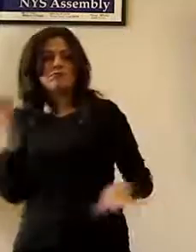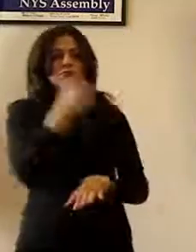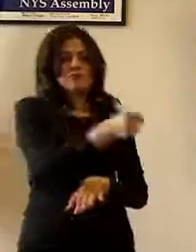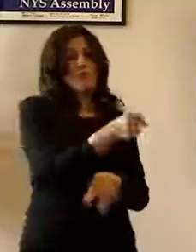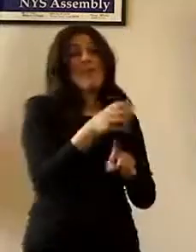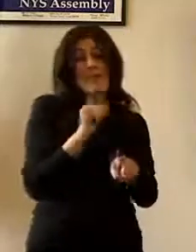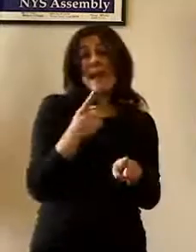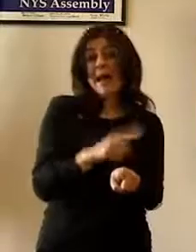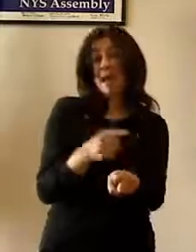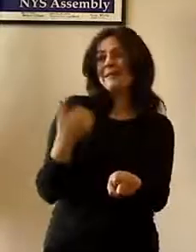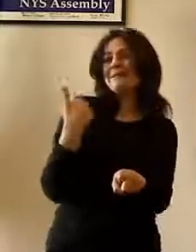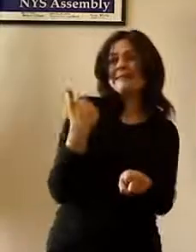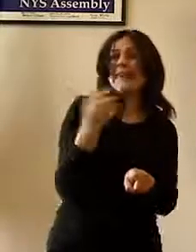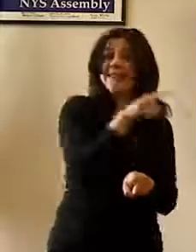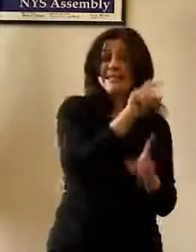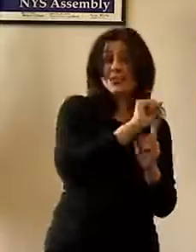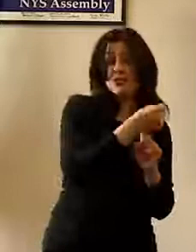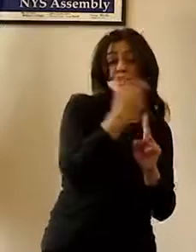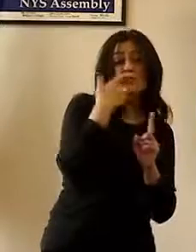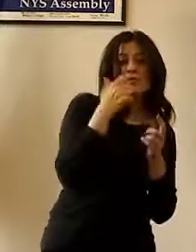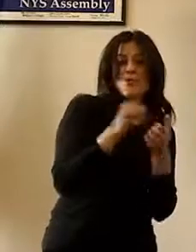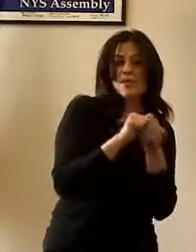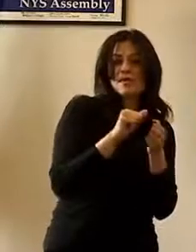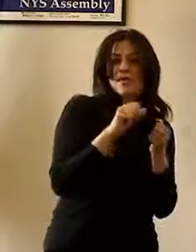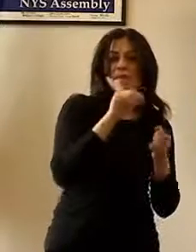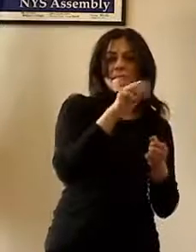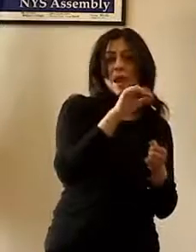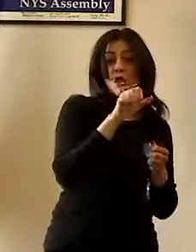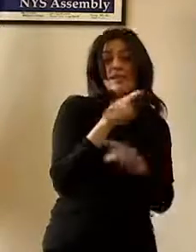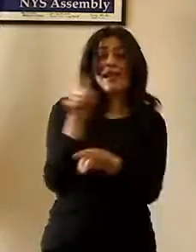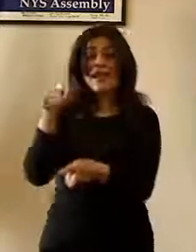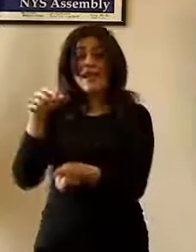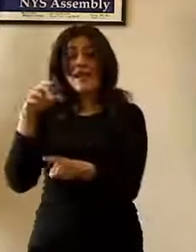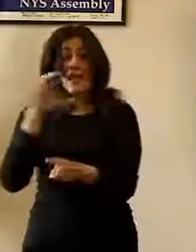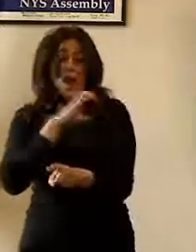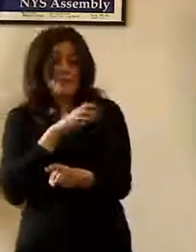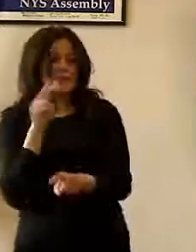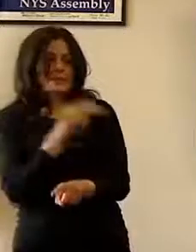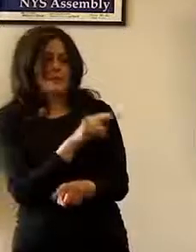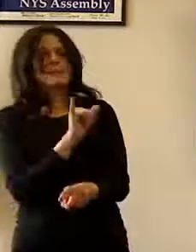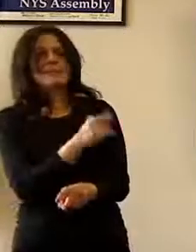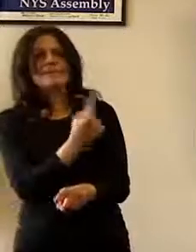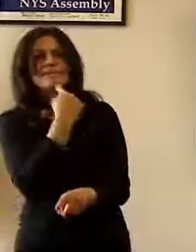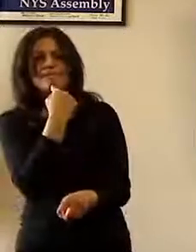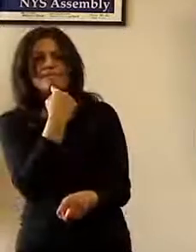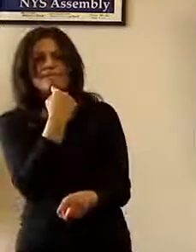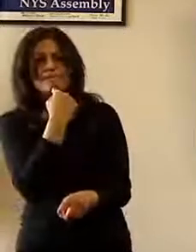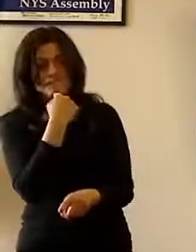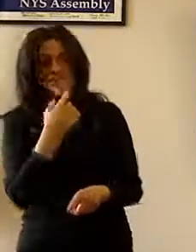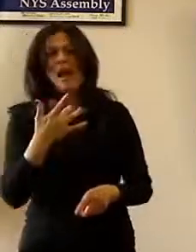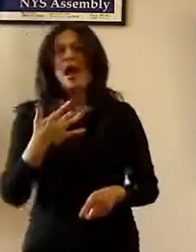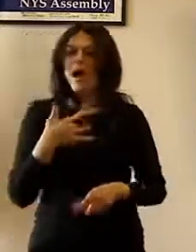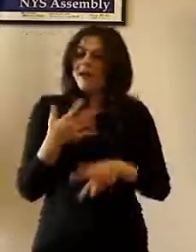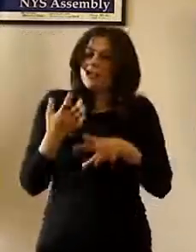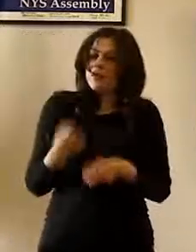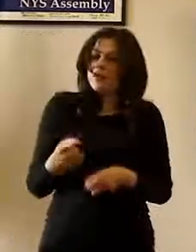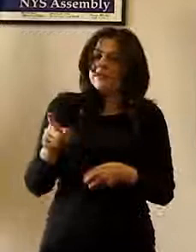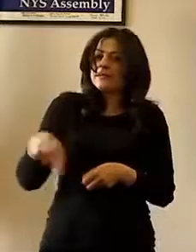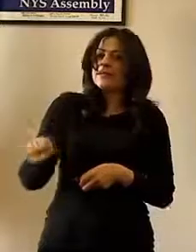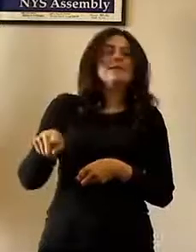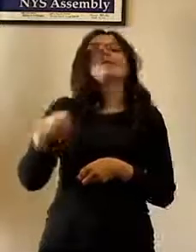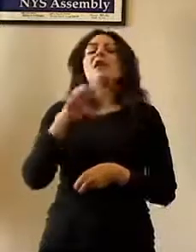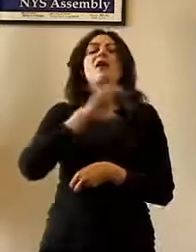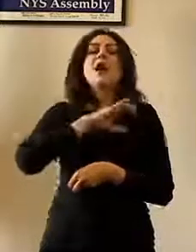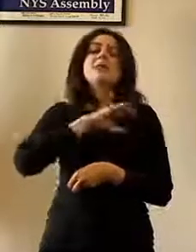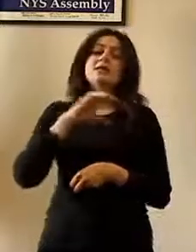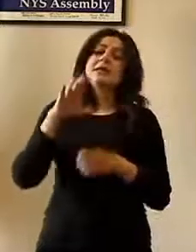which was the case in this scenario, law enforcement takes it seriously as well. And I have the utmost faith in the town of Poughkeepsie, the